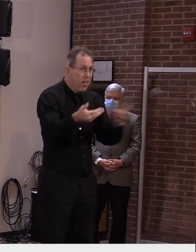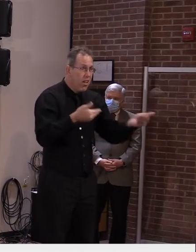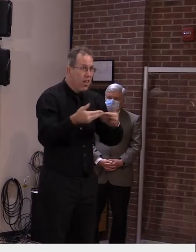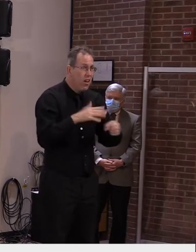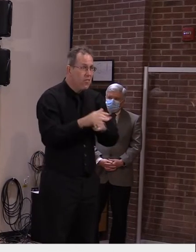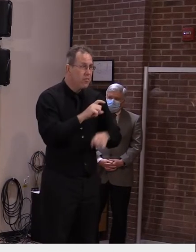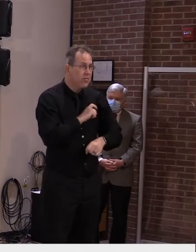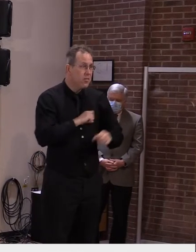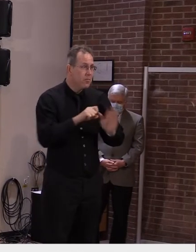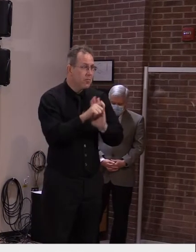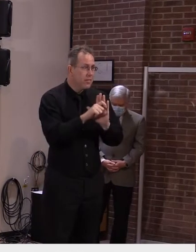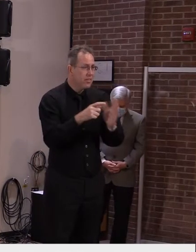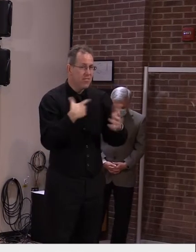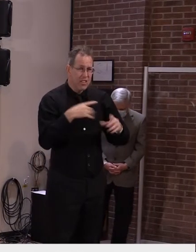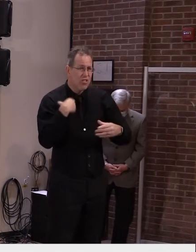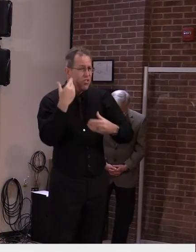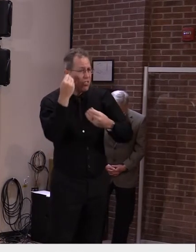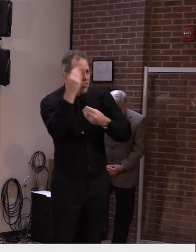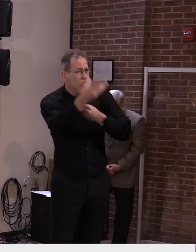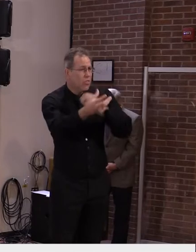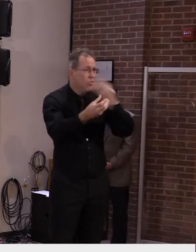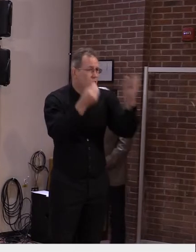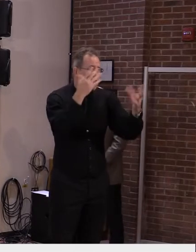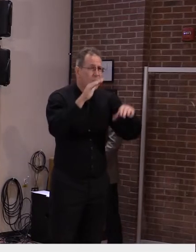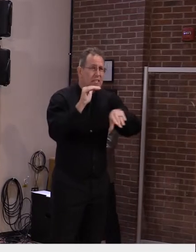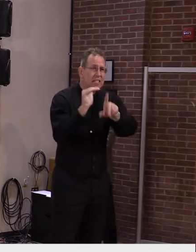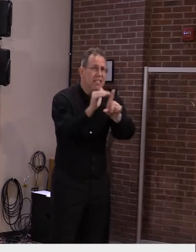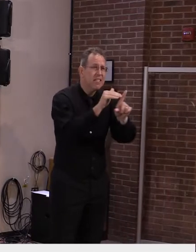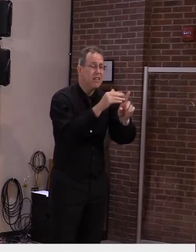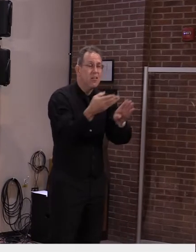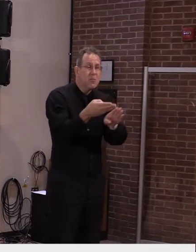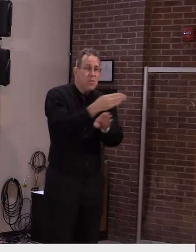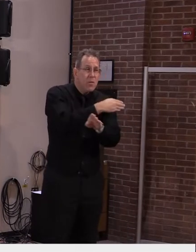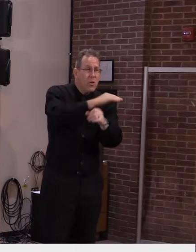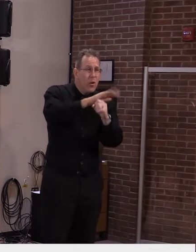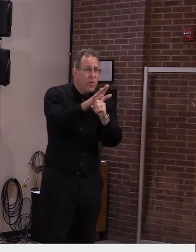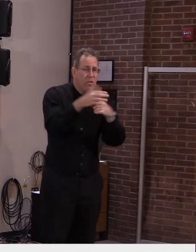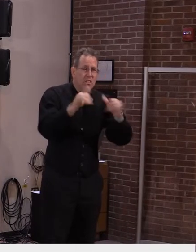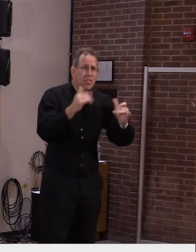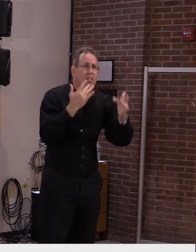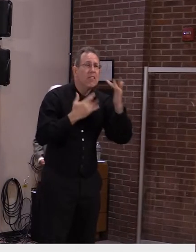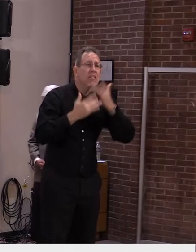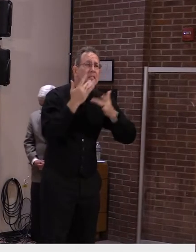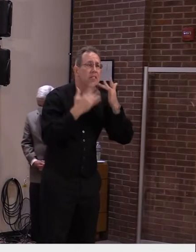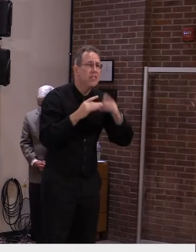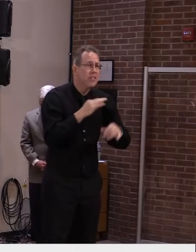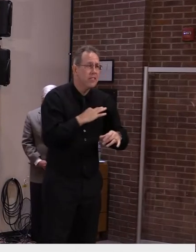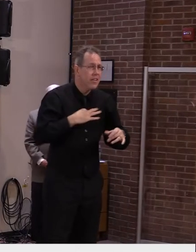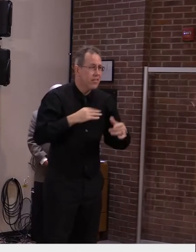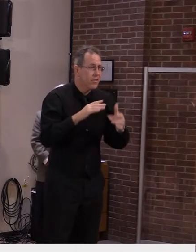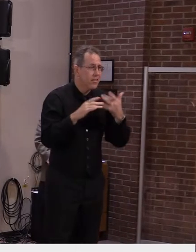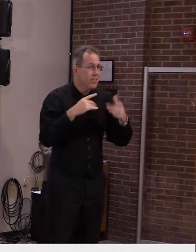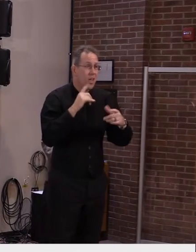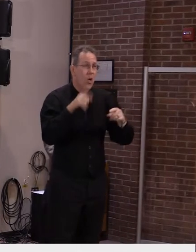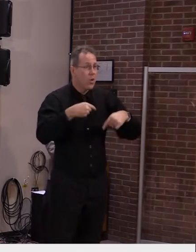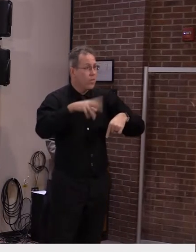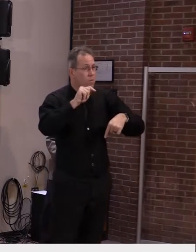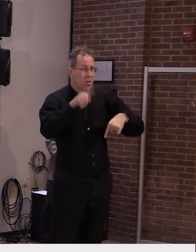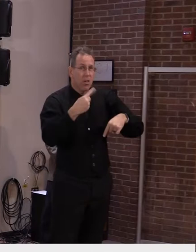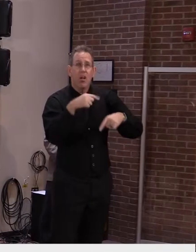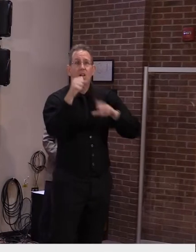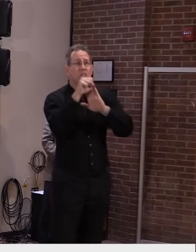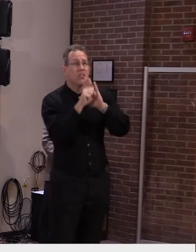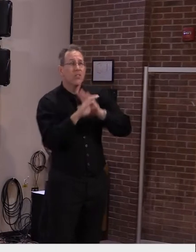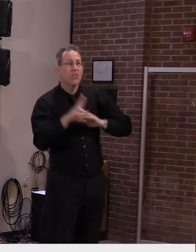Vermont, throughout the country. And we are, you know, feeling the pressures within the